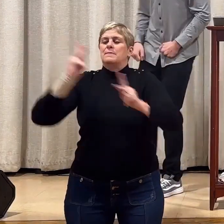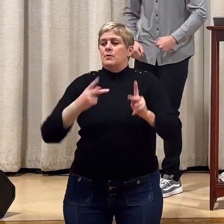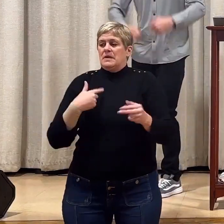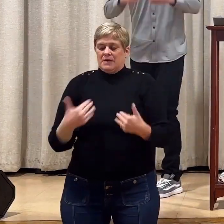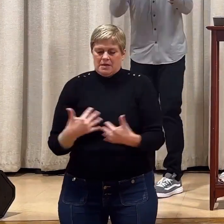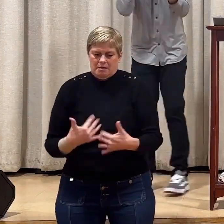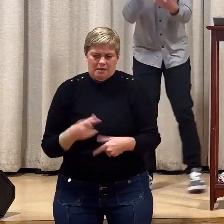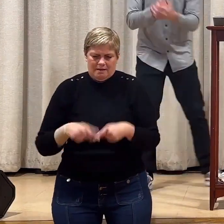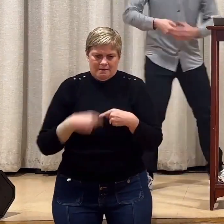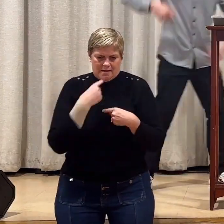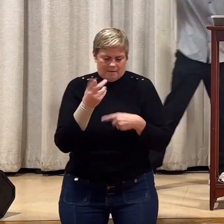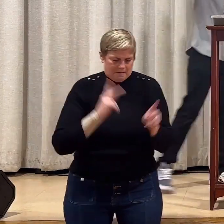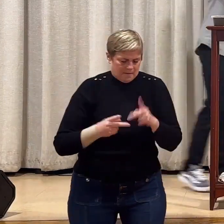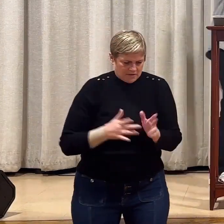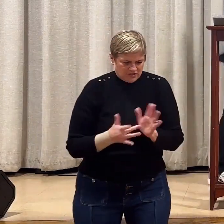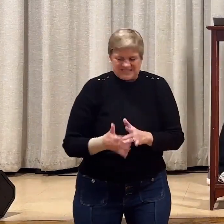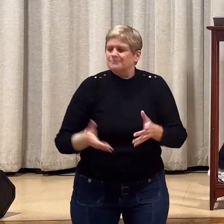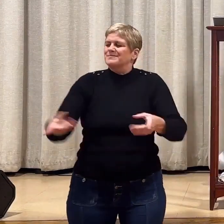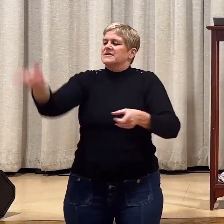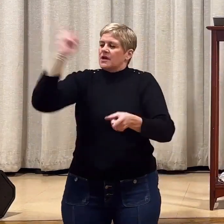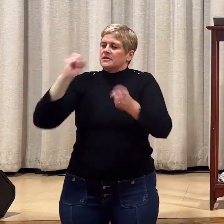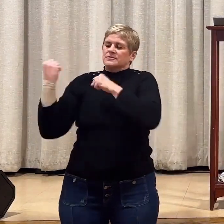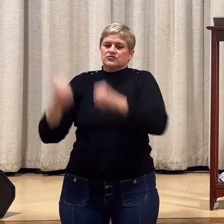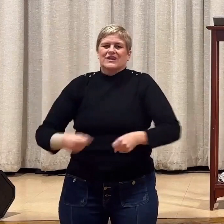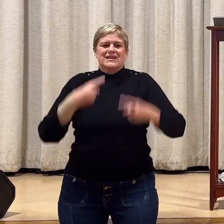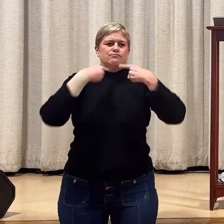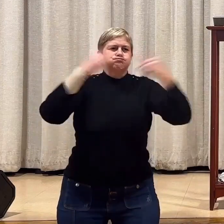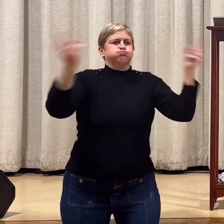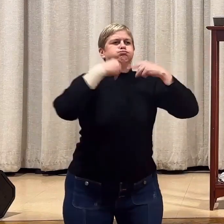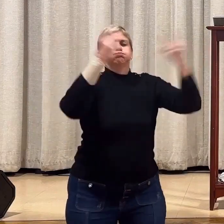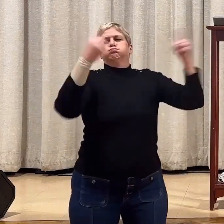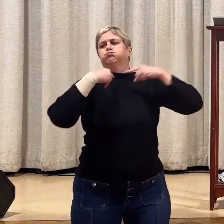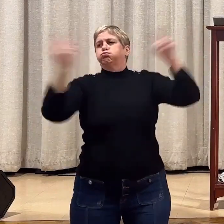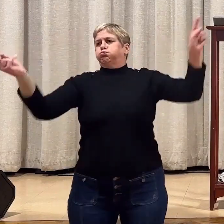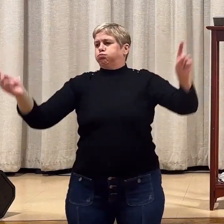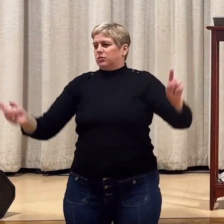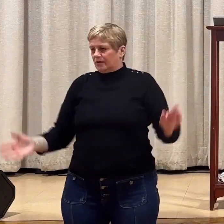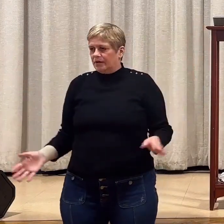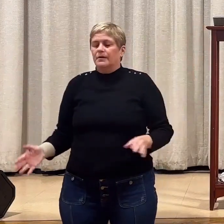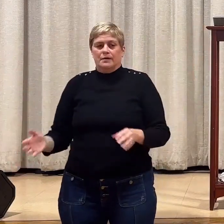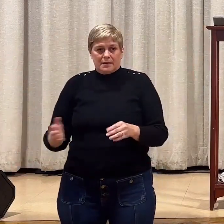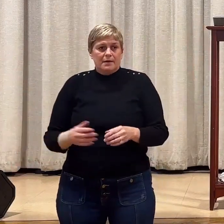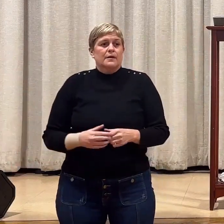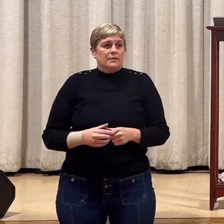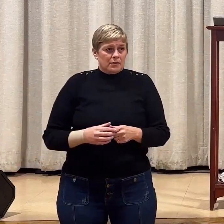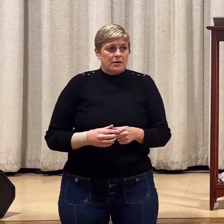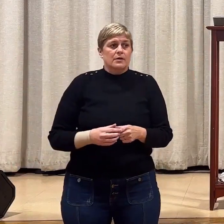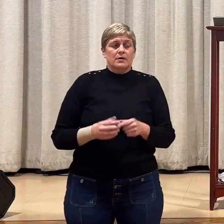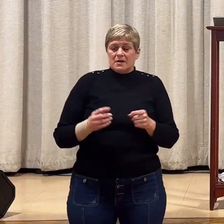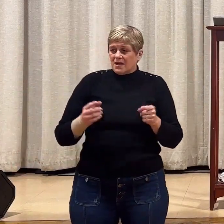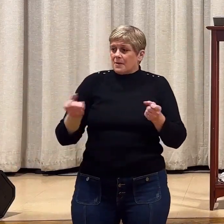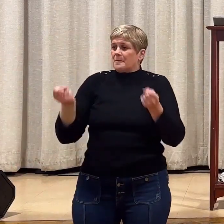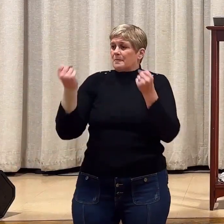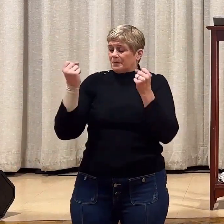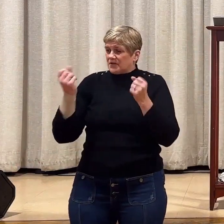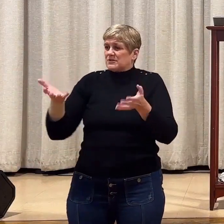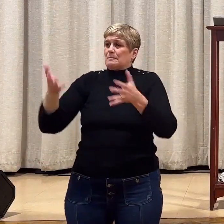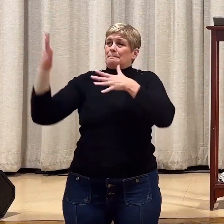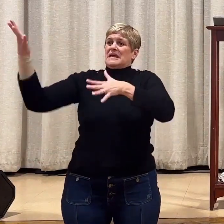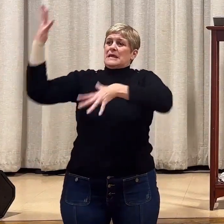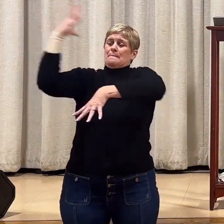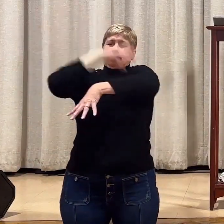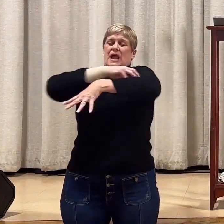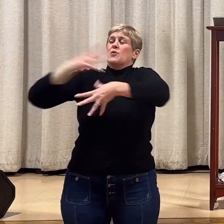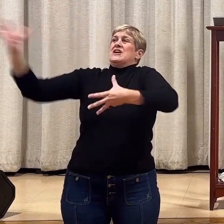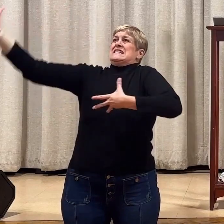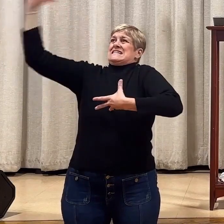fearful person because Christ strengthens you. It's not just you, my friend. It is not just you. There is a greater power living